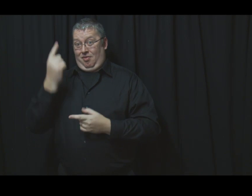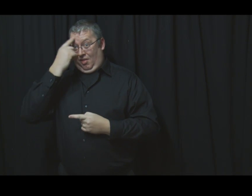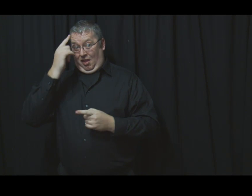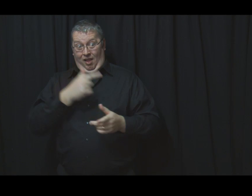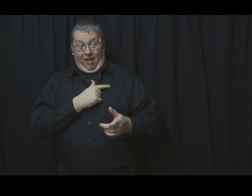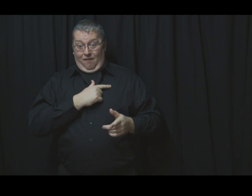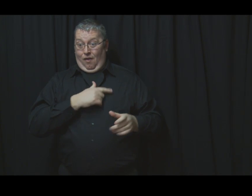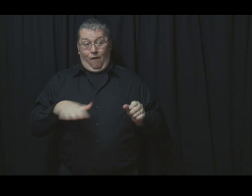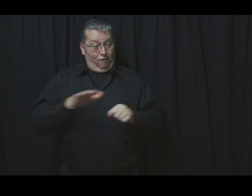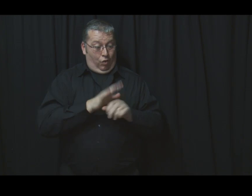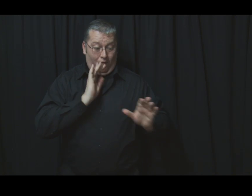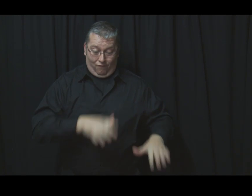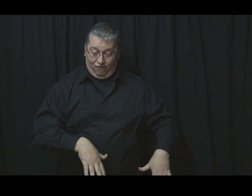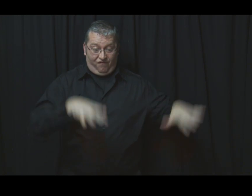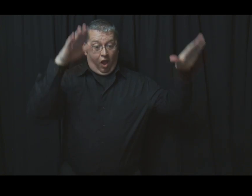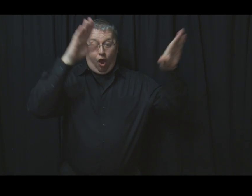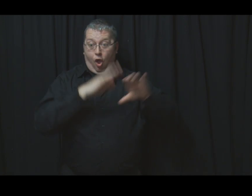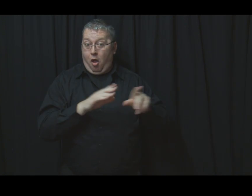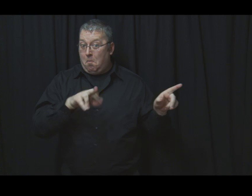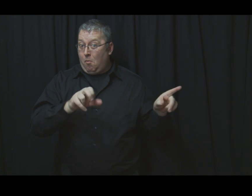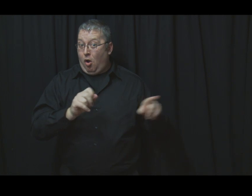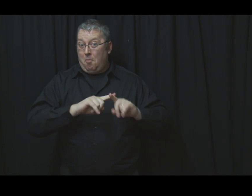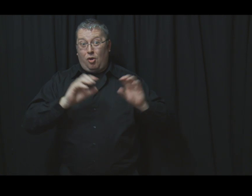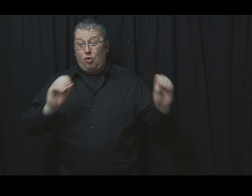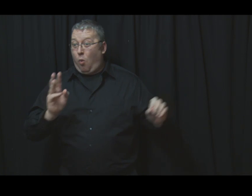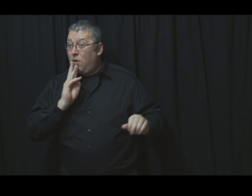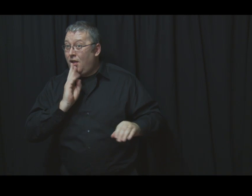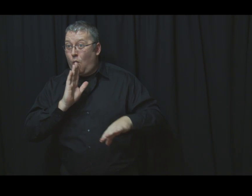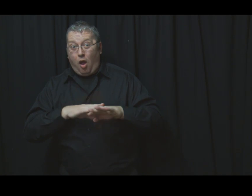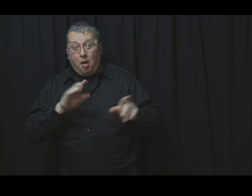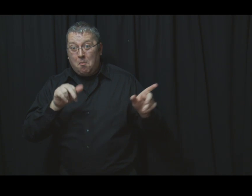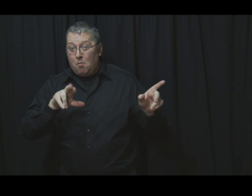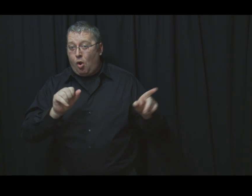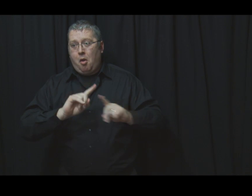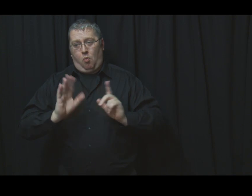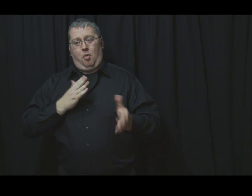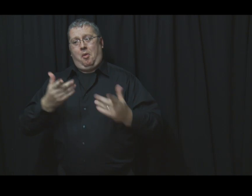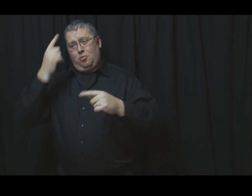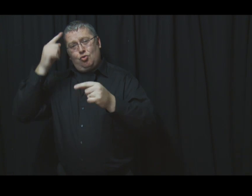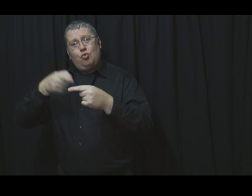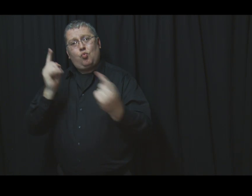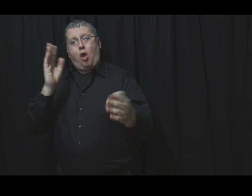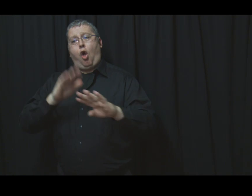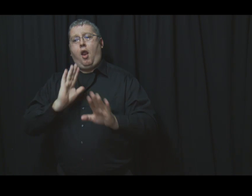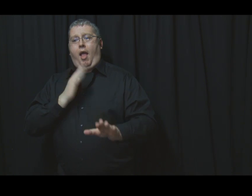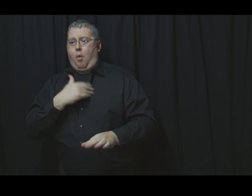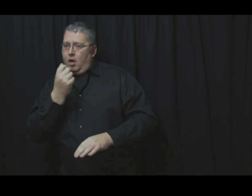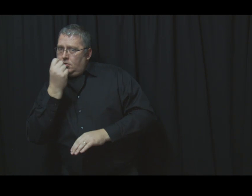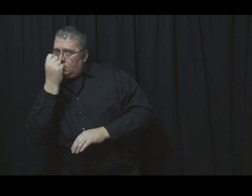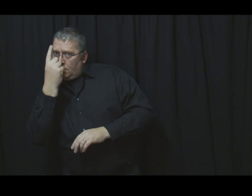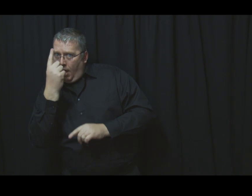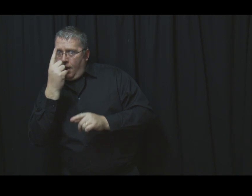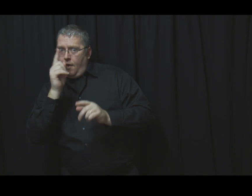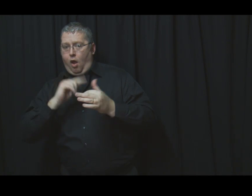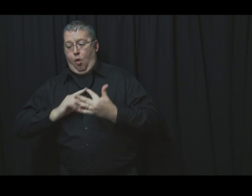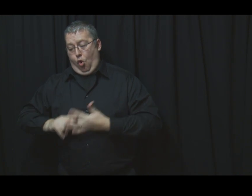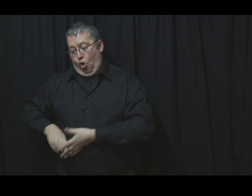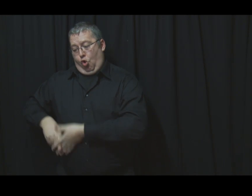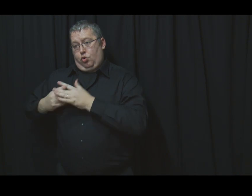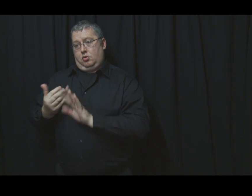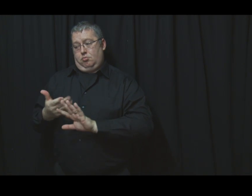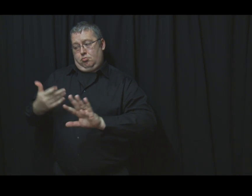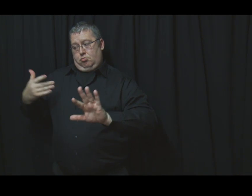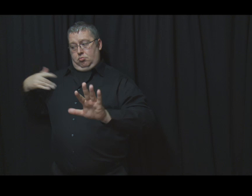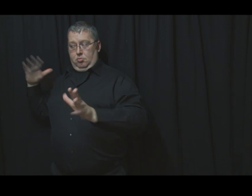liquid water on Mars. But, you know, we're going to disagree maybe on our interpretation of origins, and you can't prove either